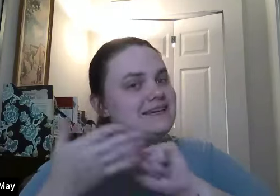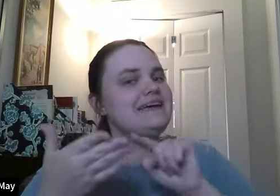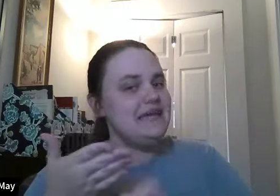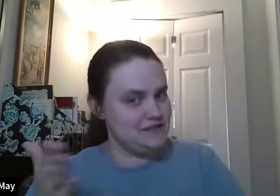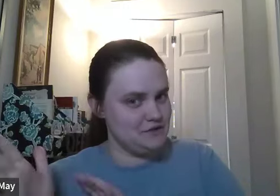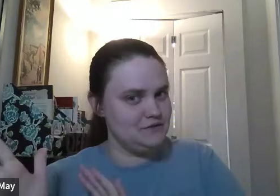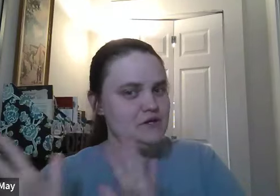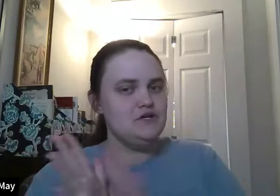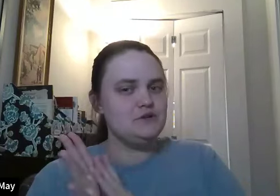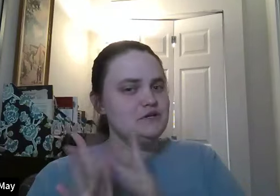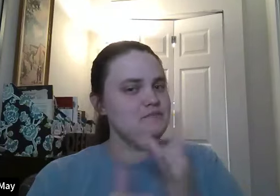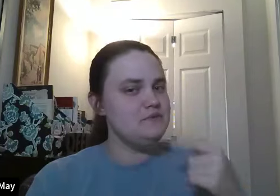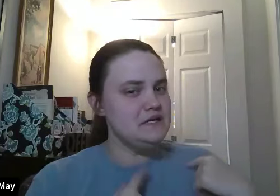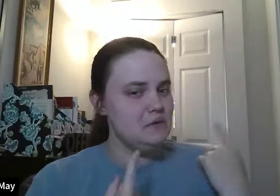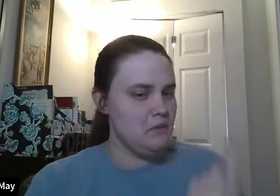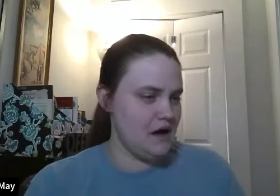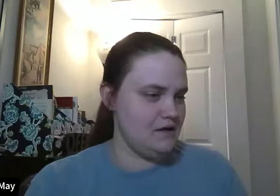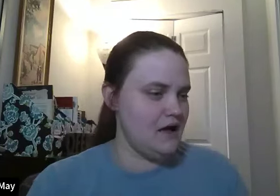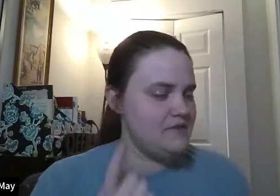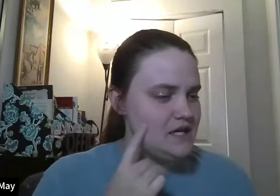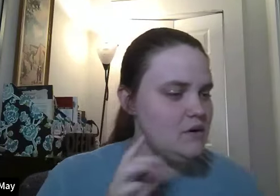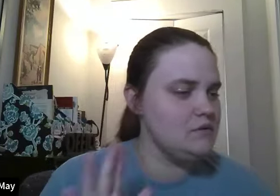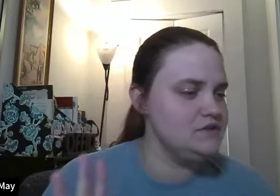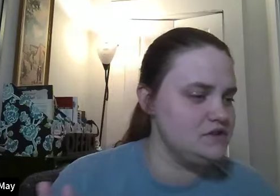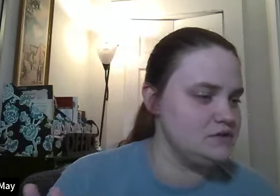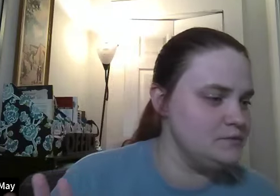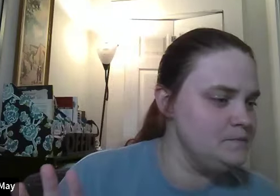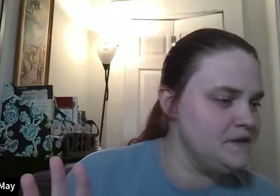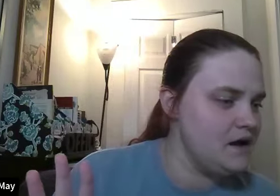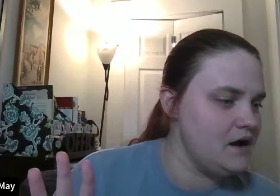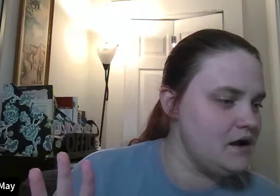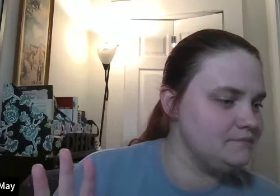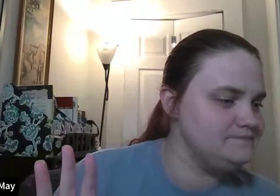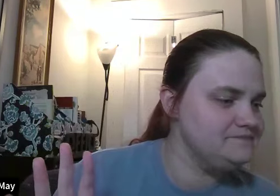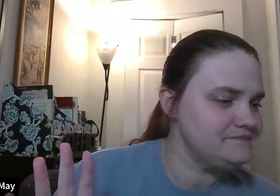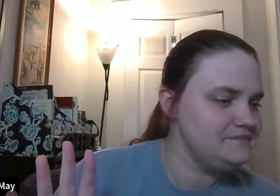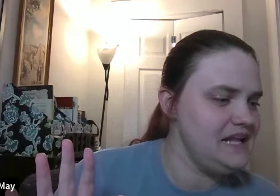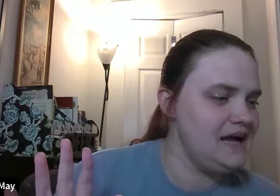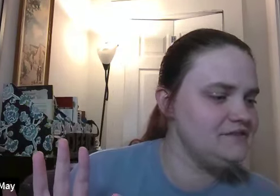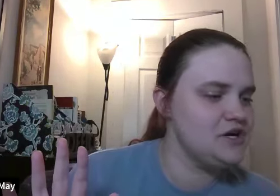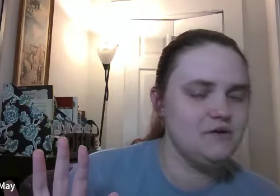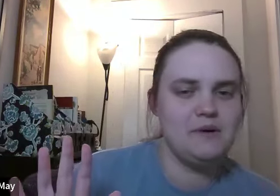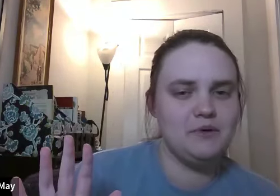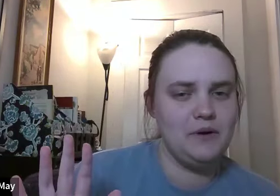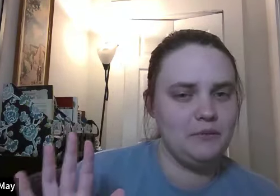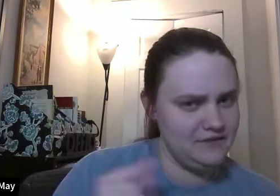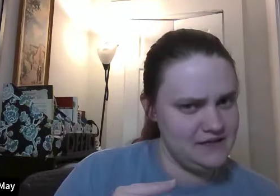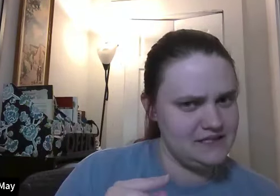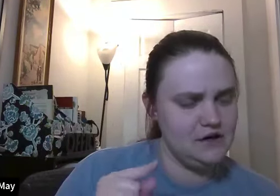got canceled. So I know it's been a while. I'm thinking what we'll do. Um, I have to try to remember where we last ended off